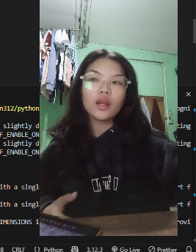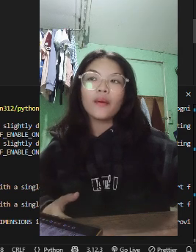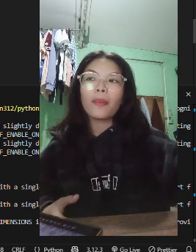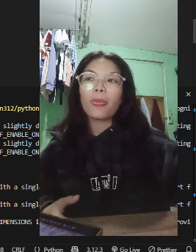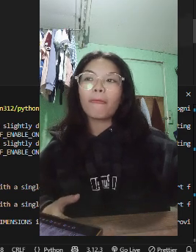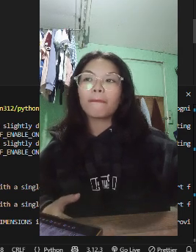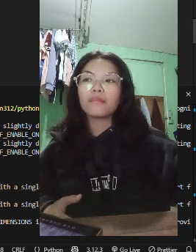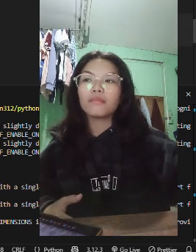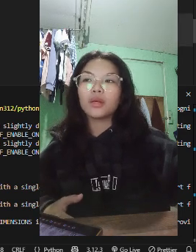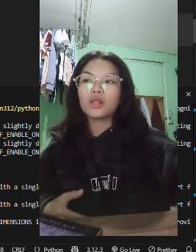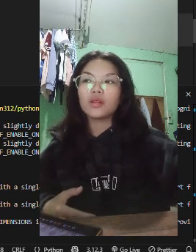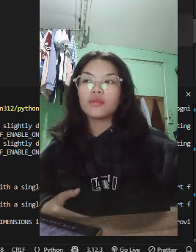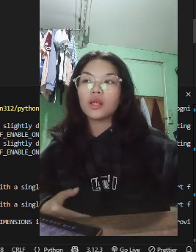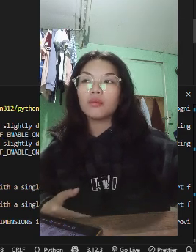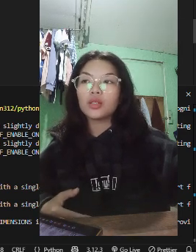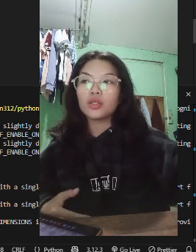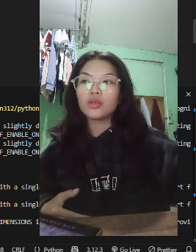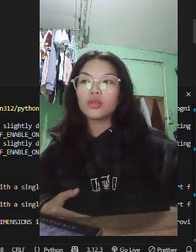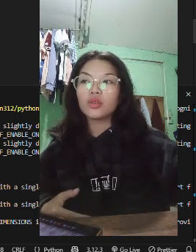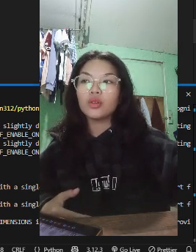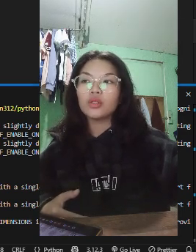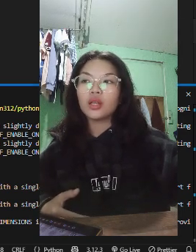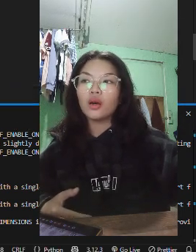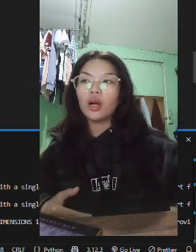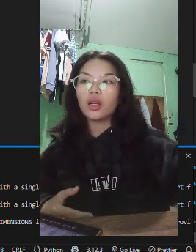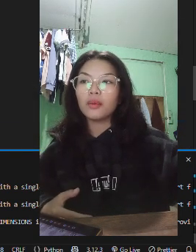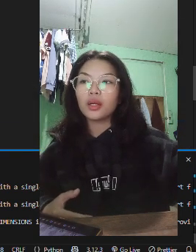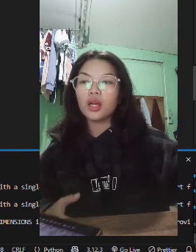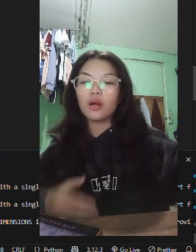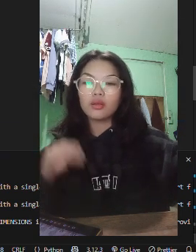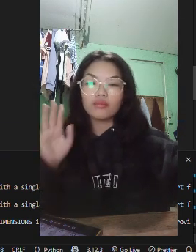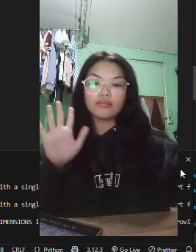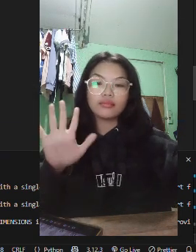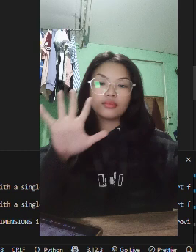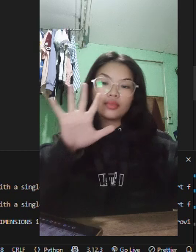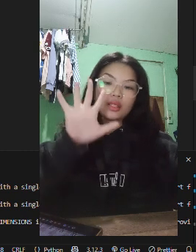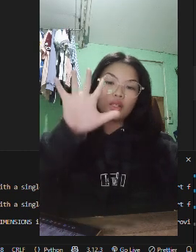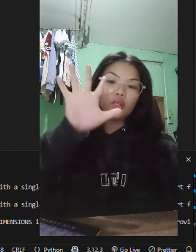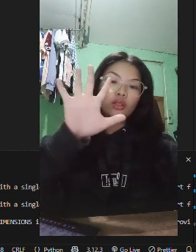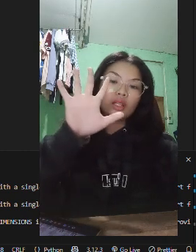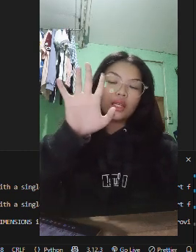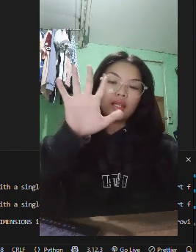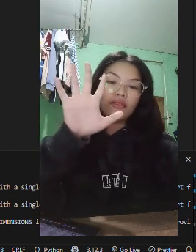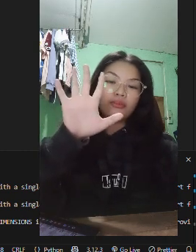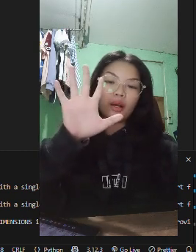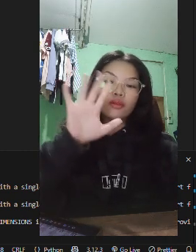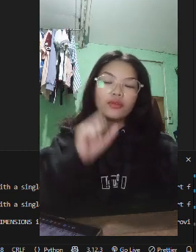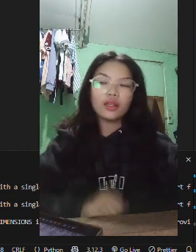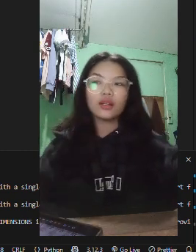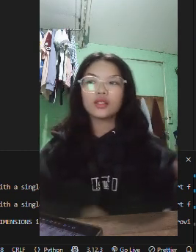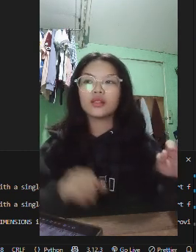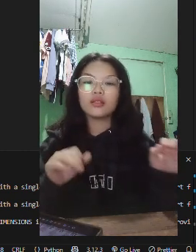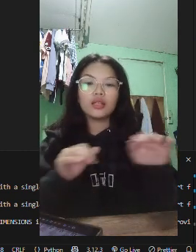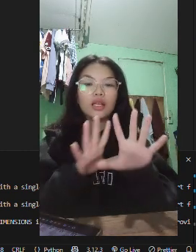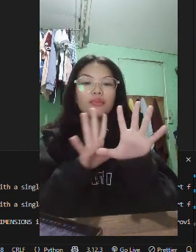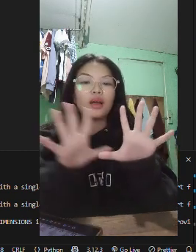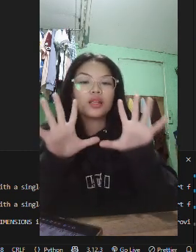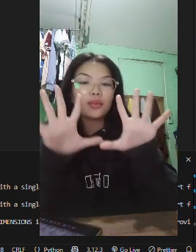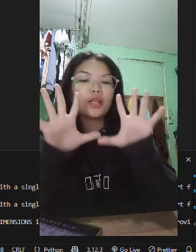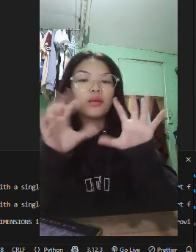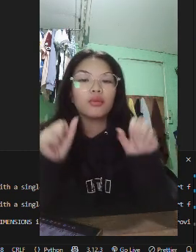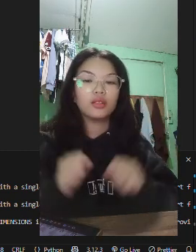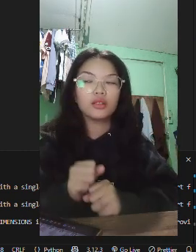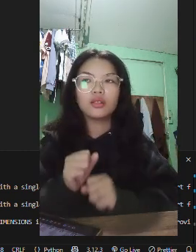letters because of some issues, no, sa ang camera, o siguro dili enough pa akong fingers, dili